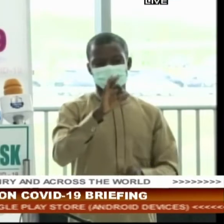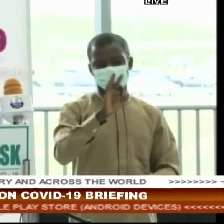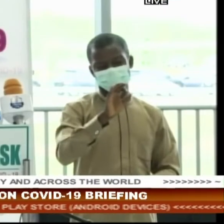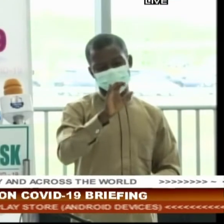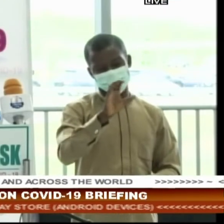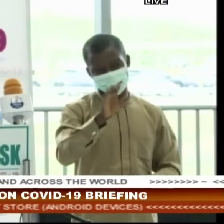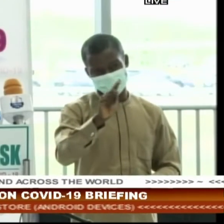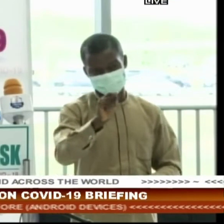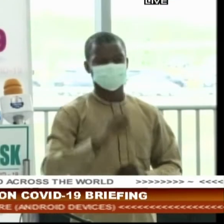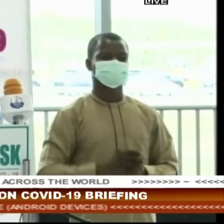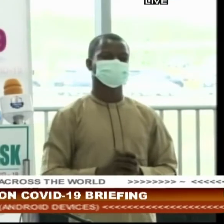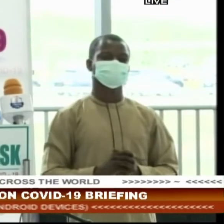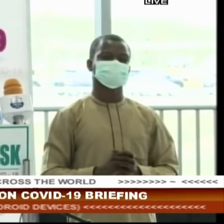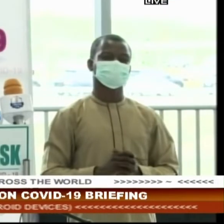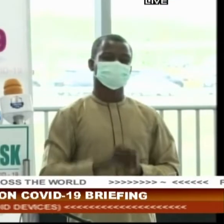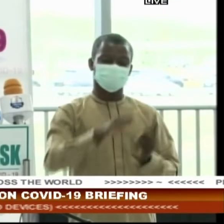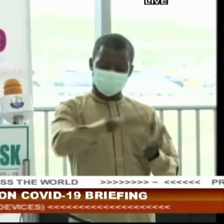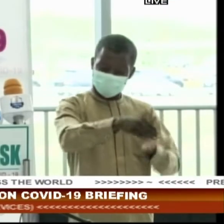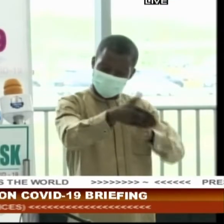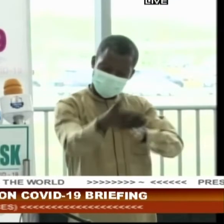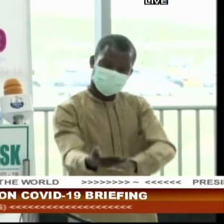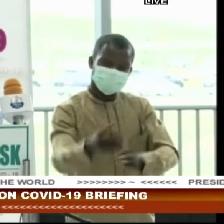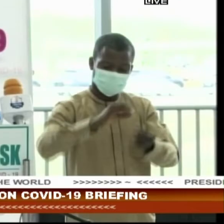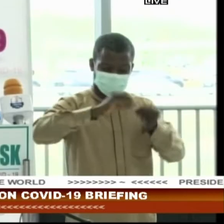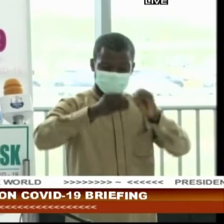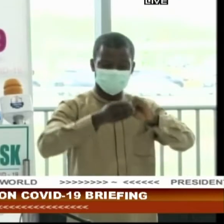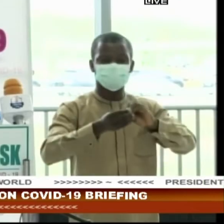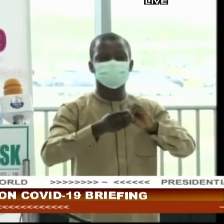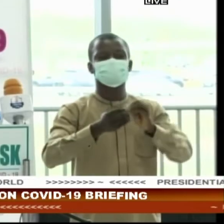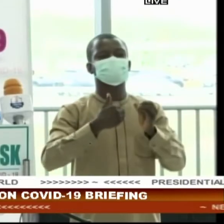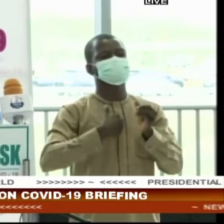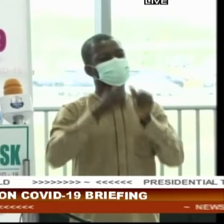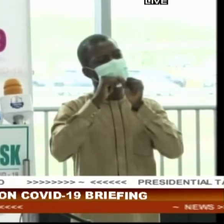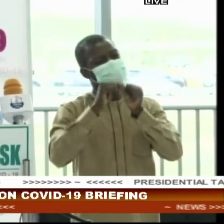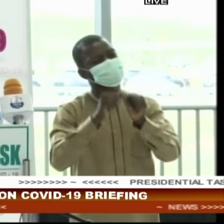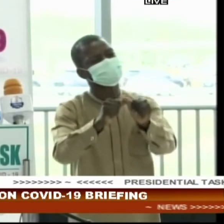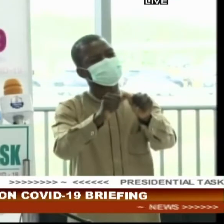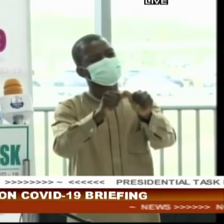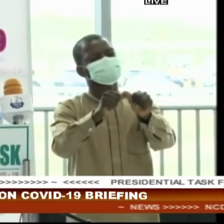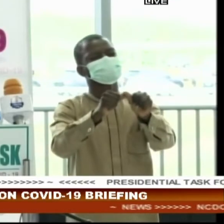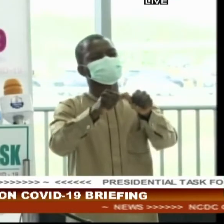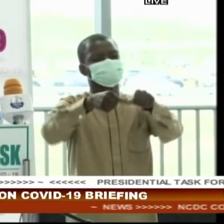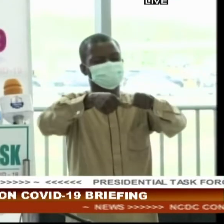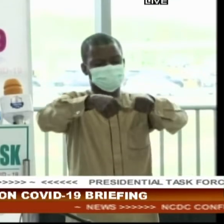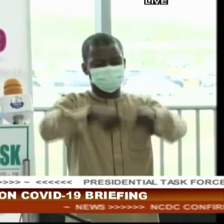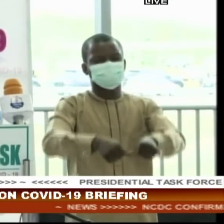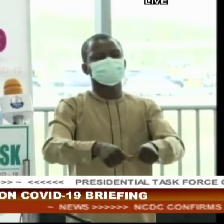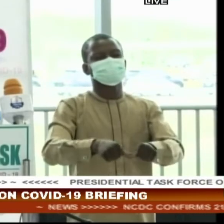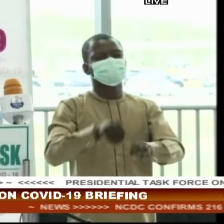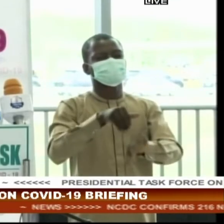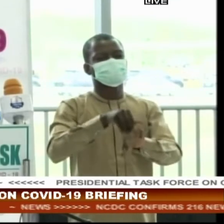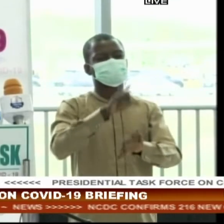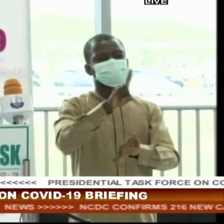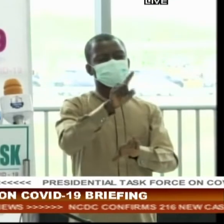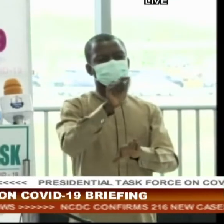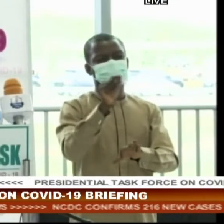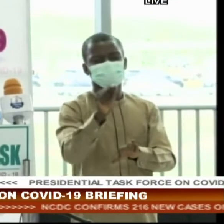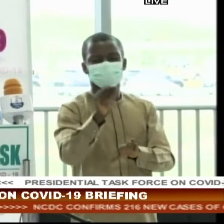The case fatality ratio has consistently remained at